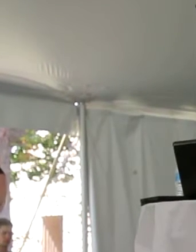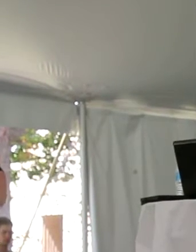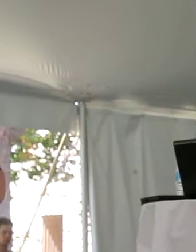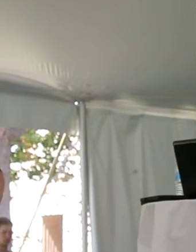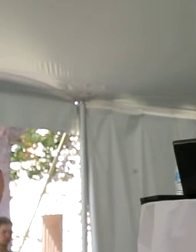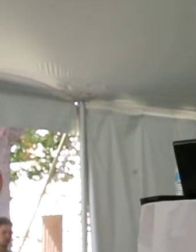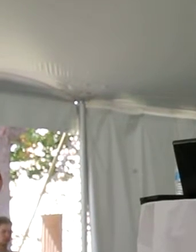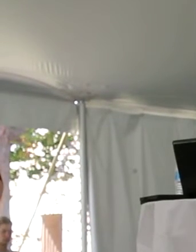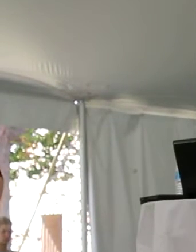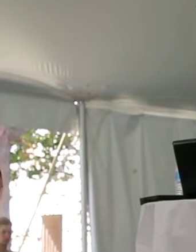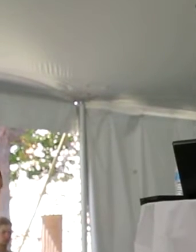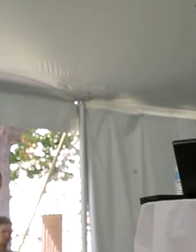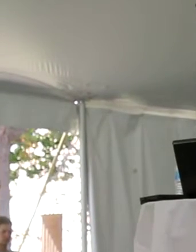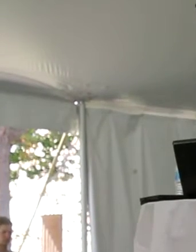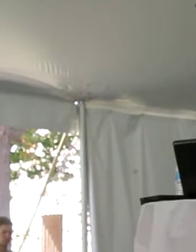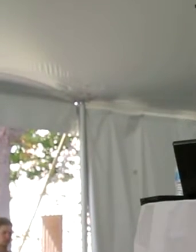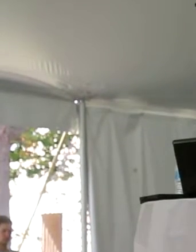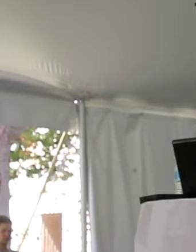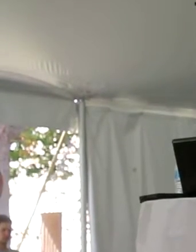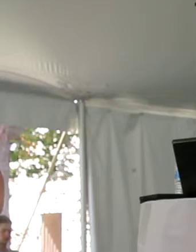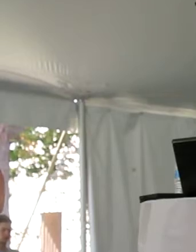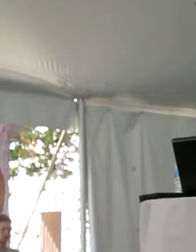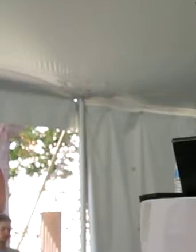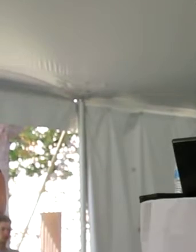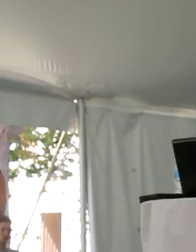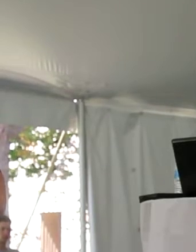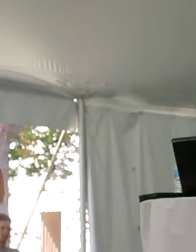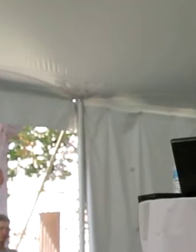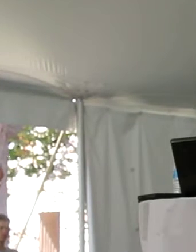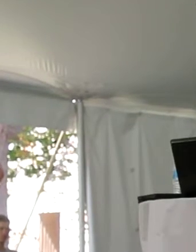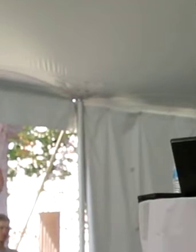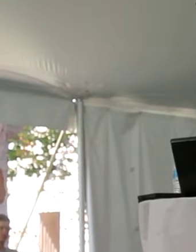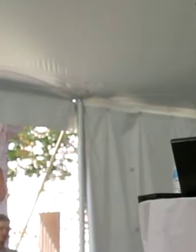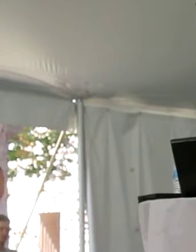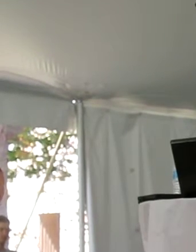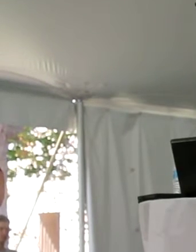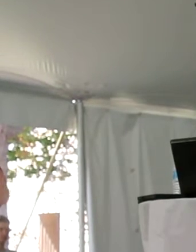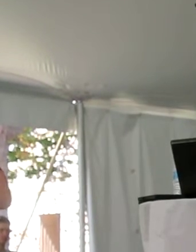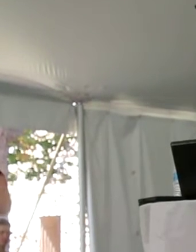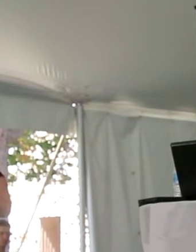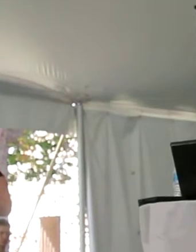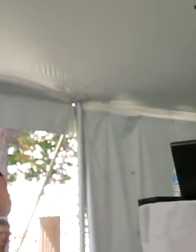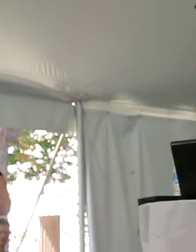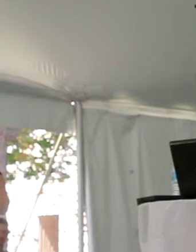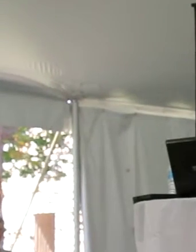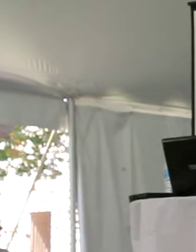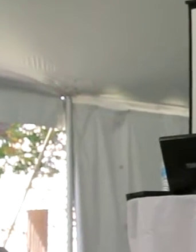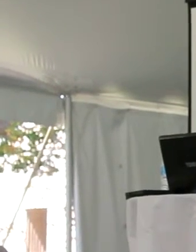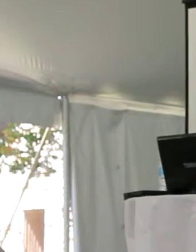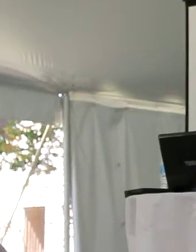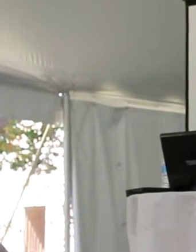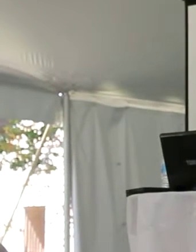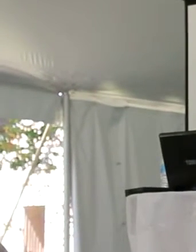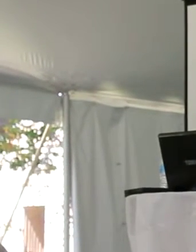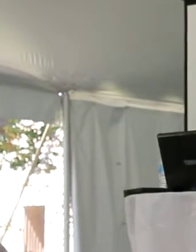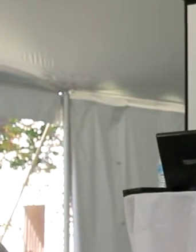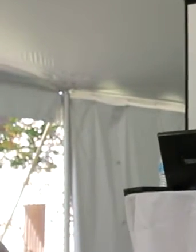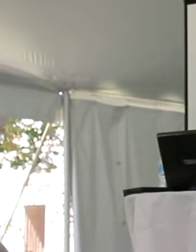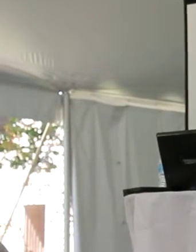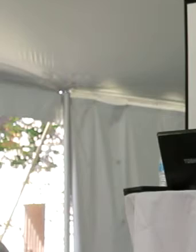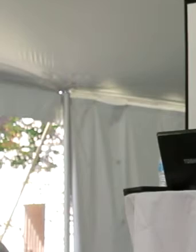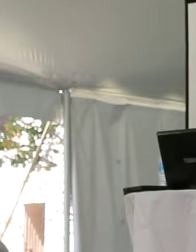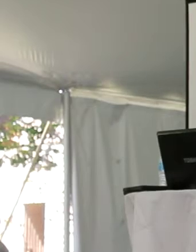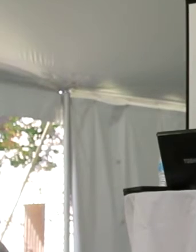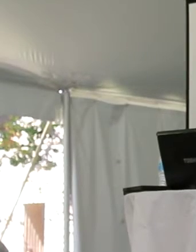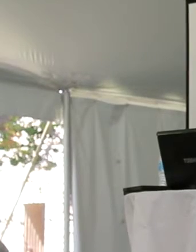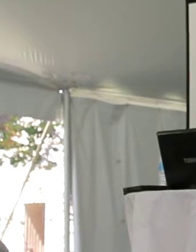to our walk-in registrations to the walk, because people who hadn't previously heard about the Walk4hearing were driving down the